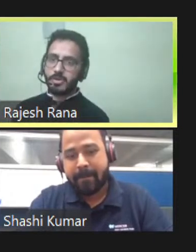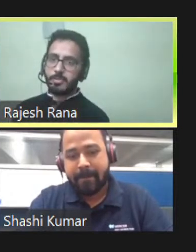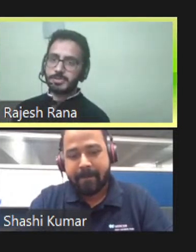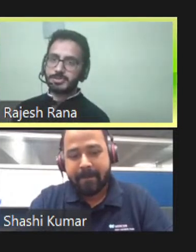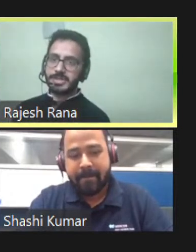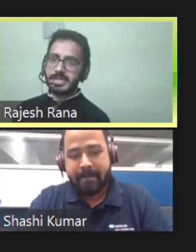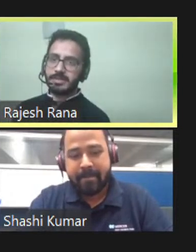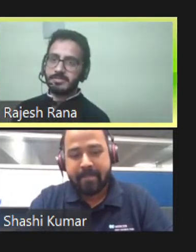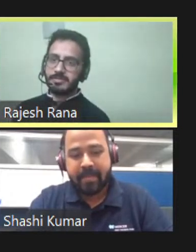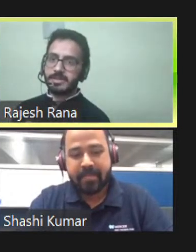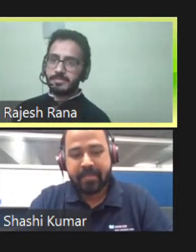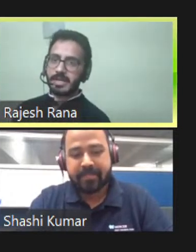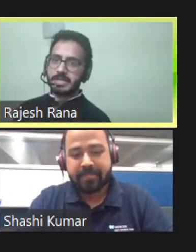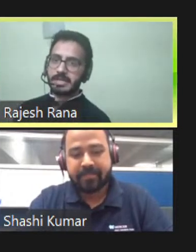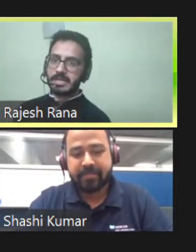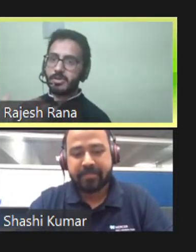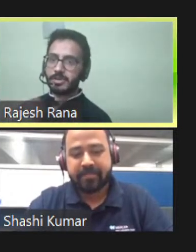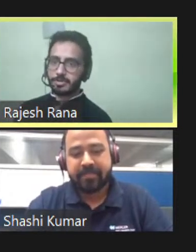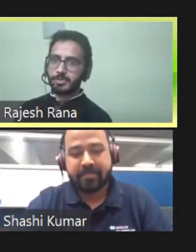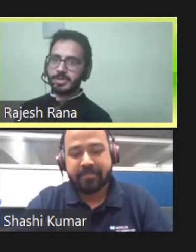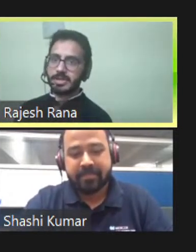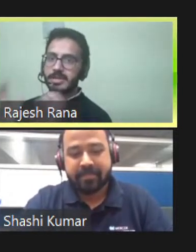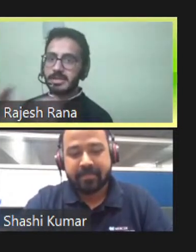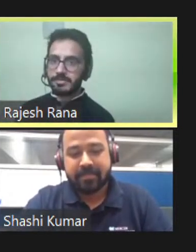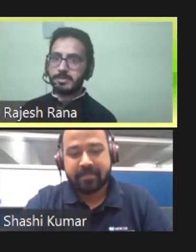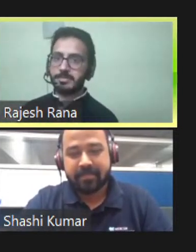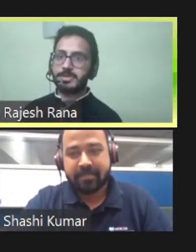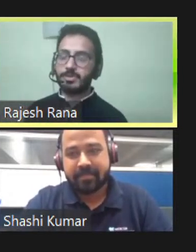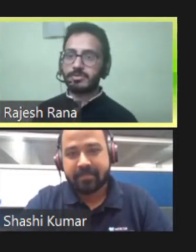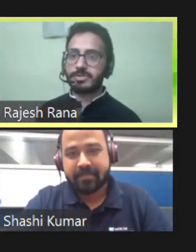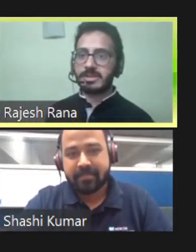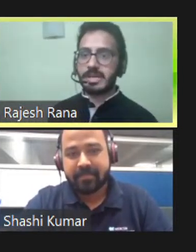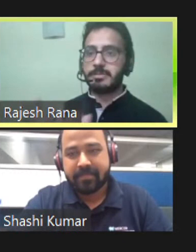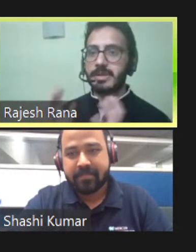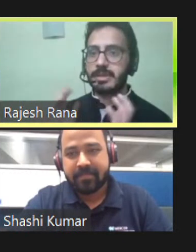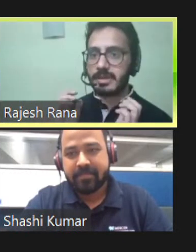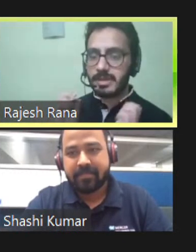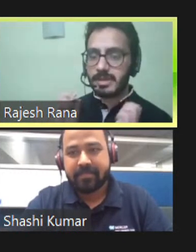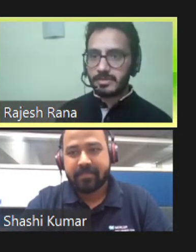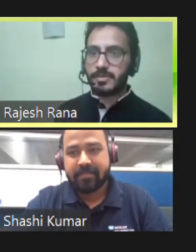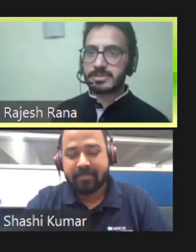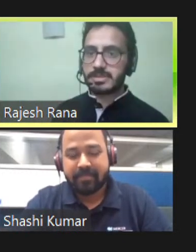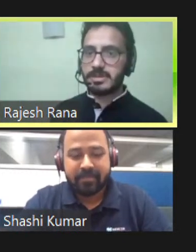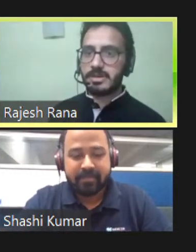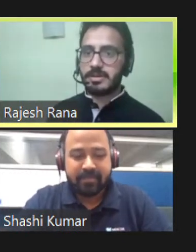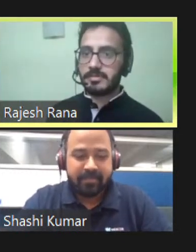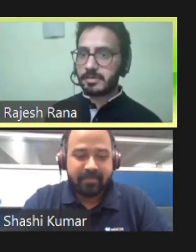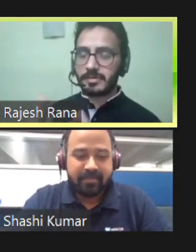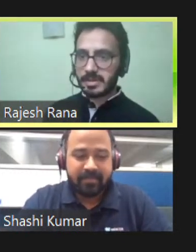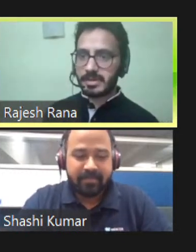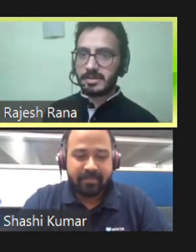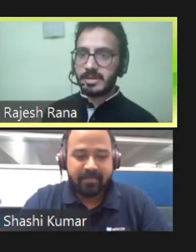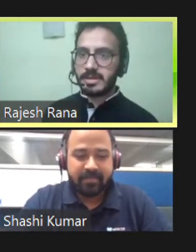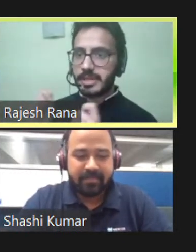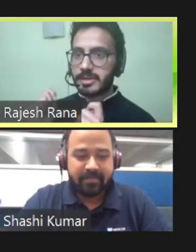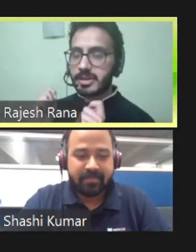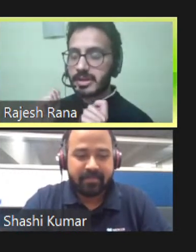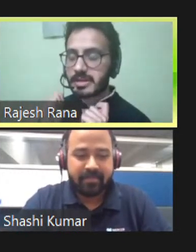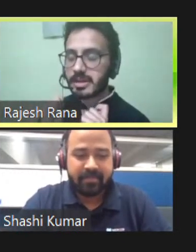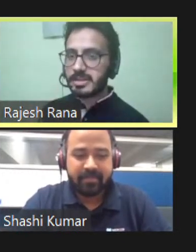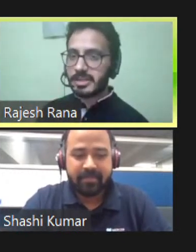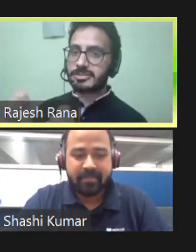it's an opportunity where he find and he contribute and he developed throughout the time he was there.